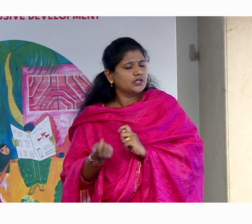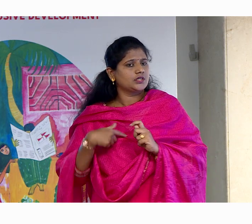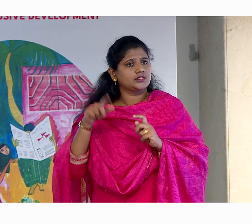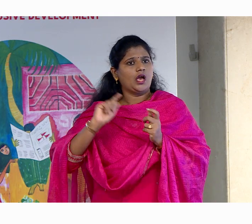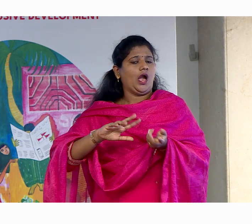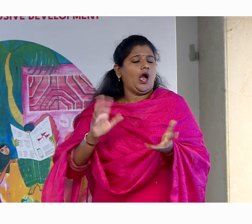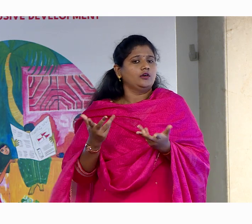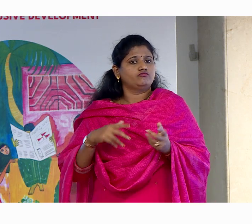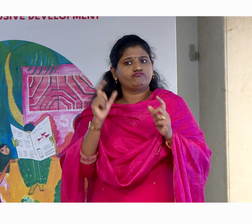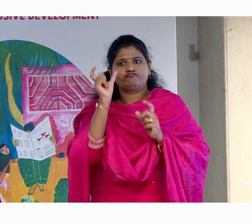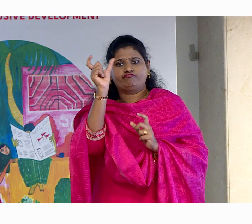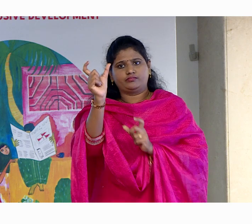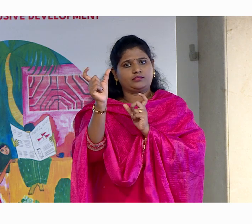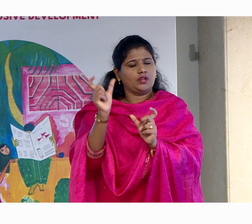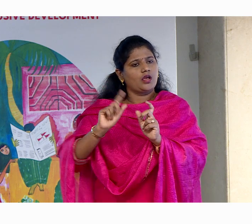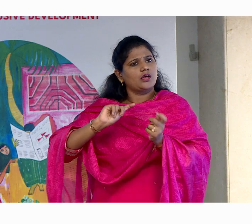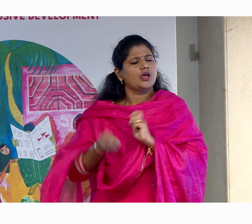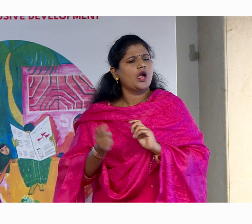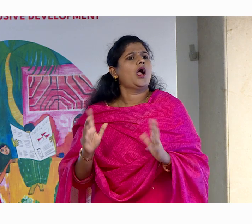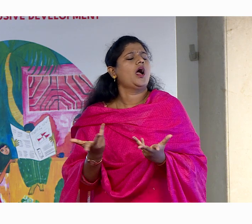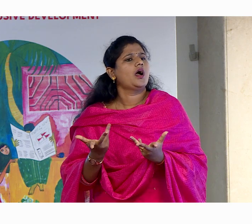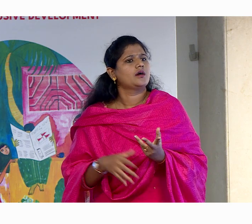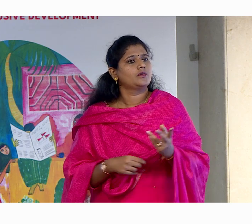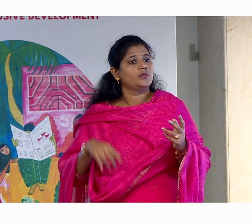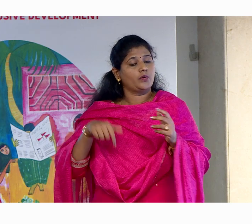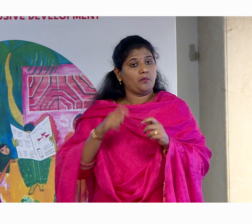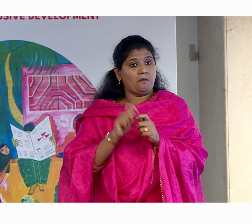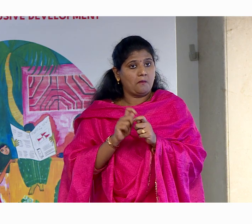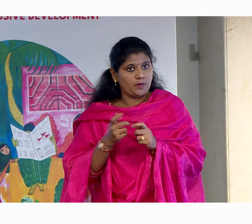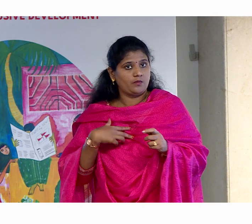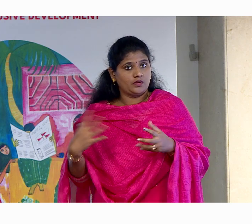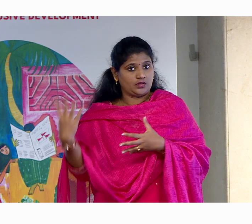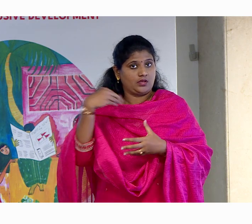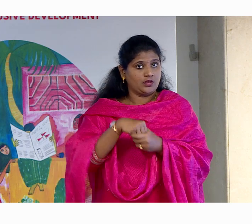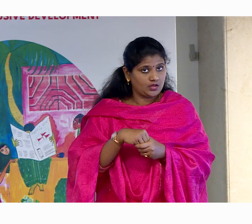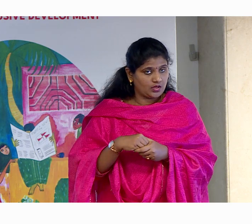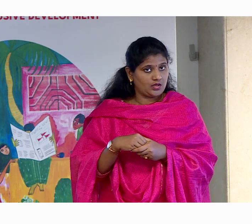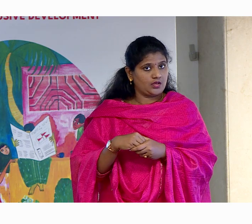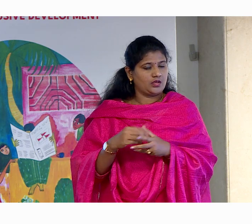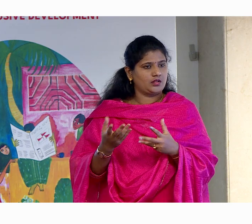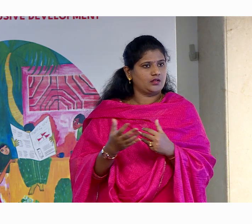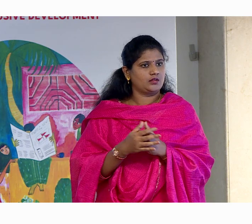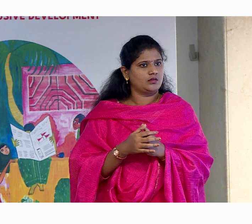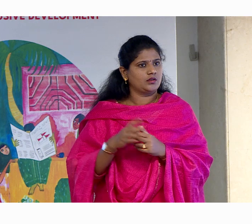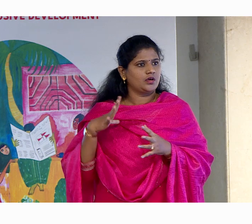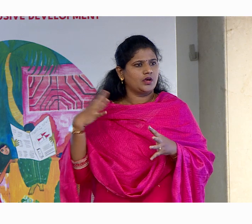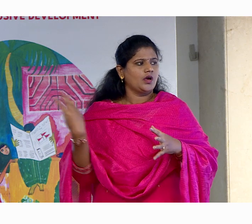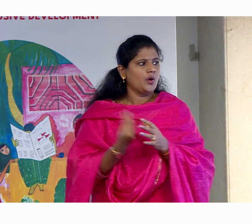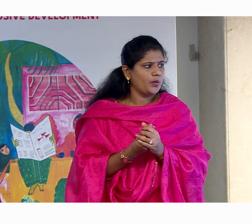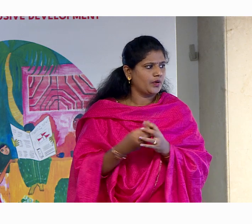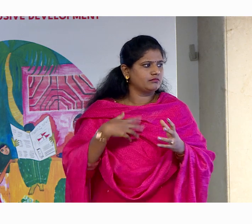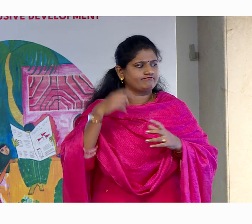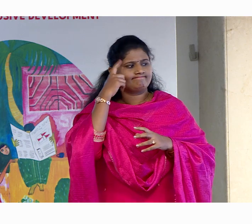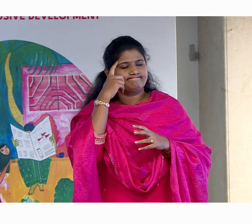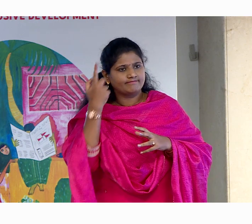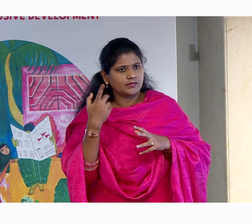to another? What does the context that we're working in require of the research? So we would advise people to think about the